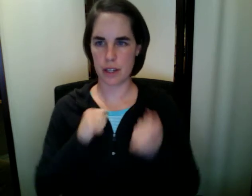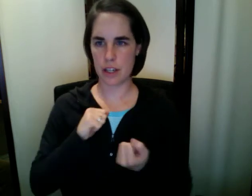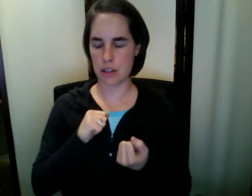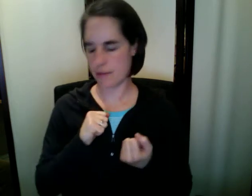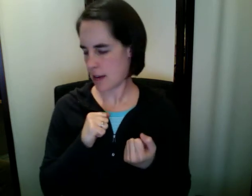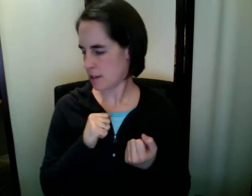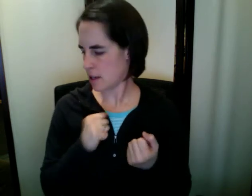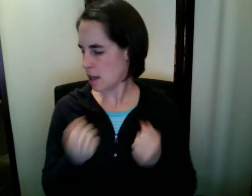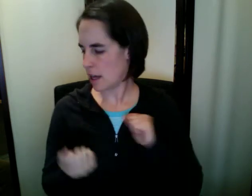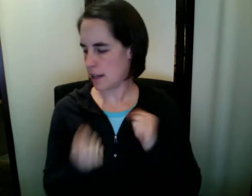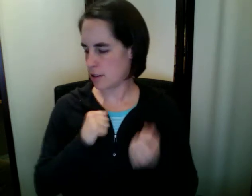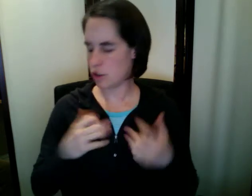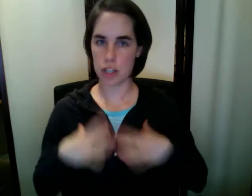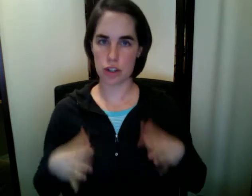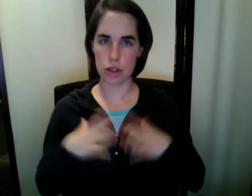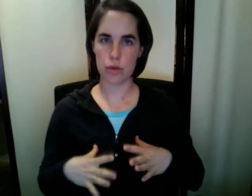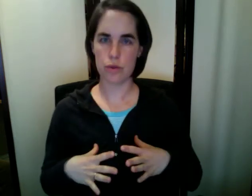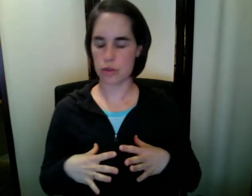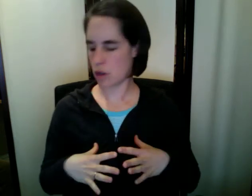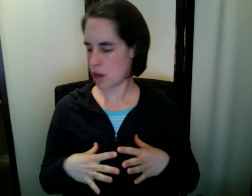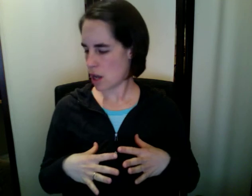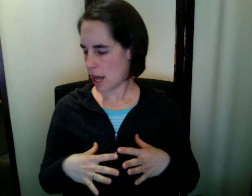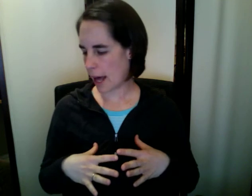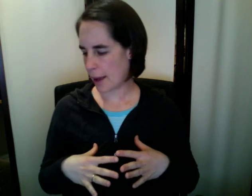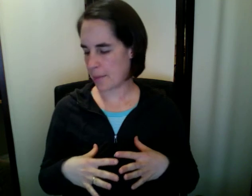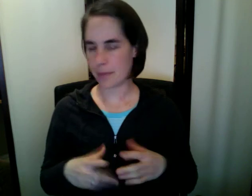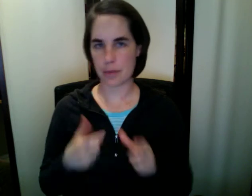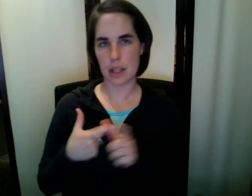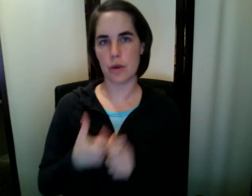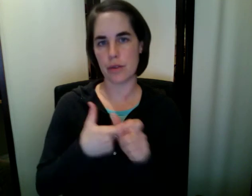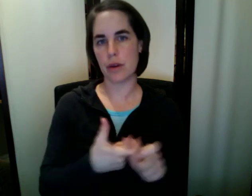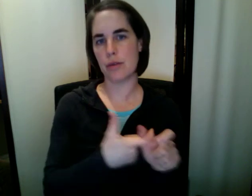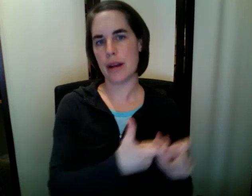variation of that. So change clothes. He's going for a run.